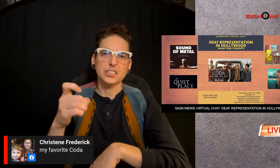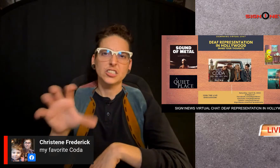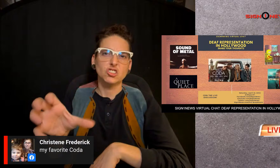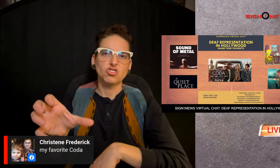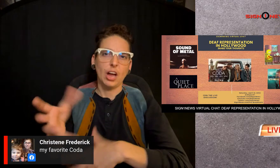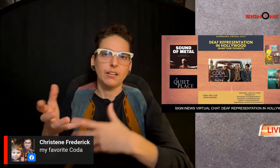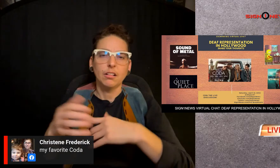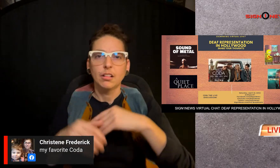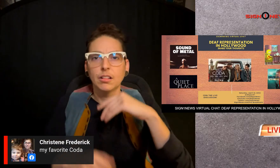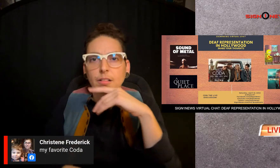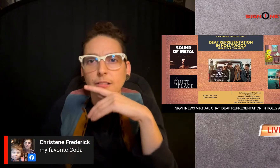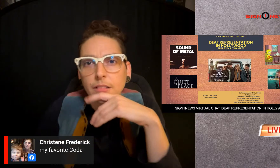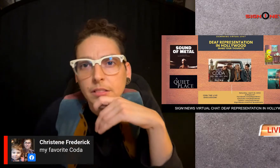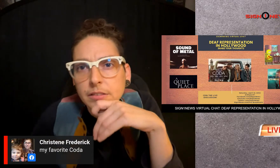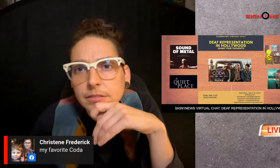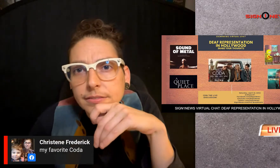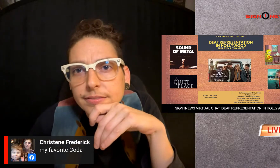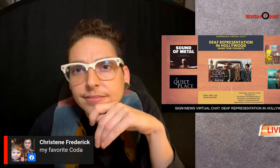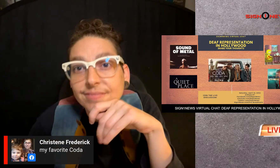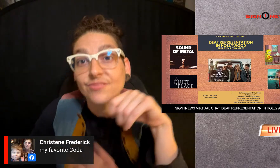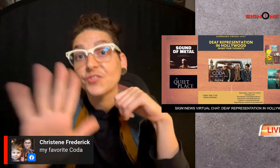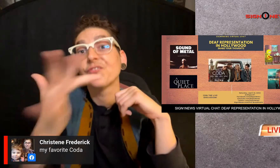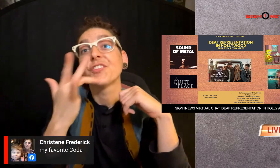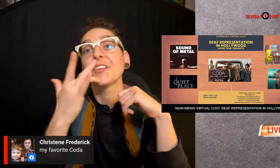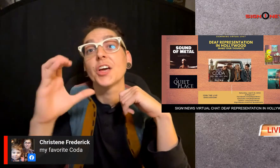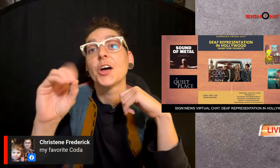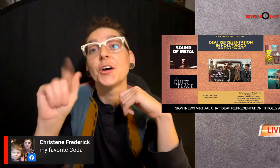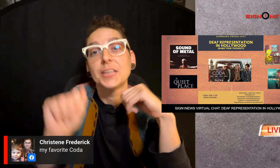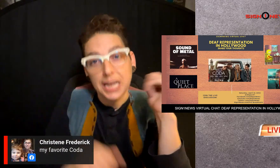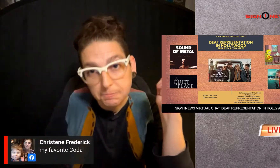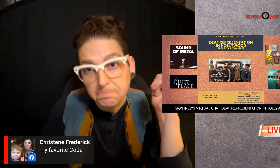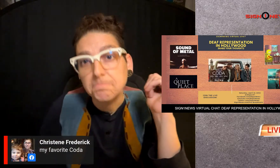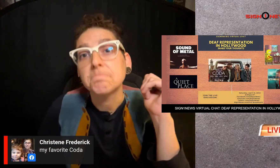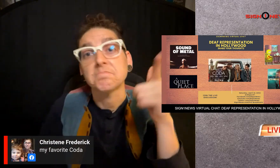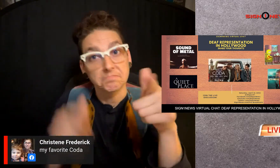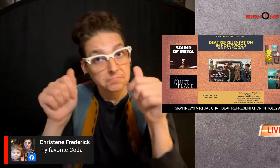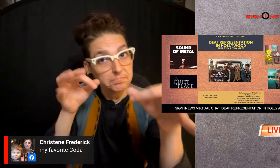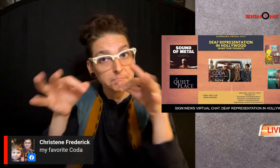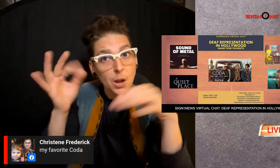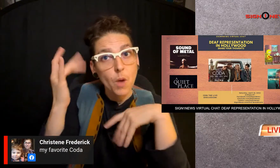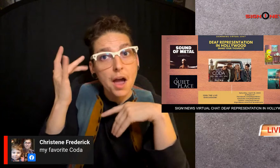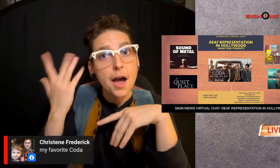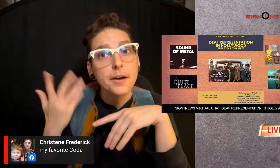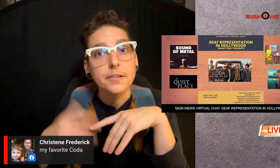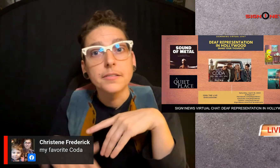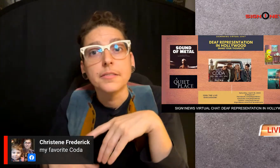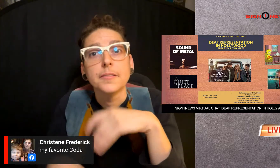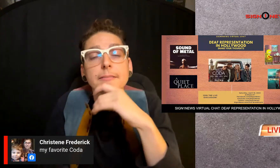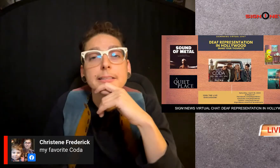course, is on Fox. So your favorite was Coda. Okay. Can you tell me